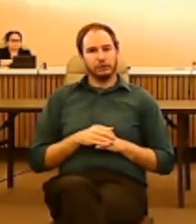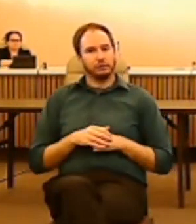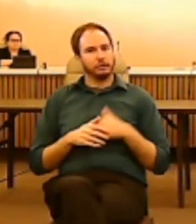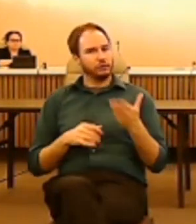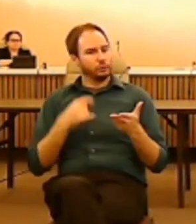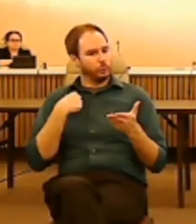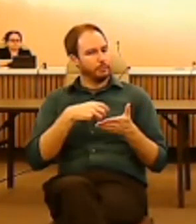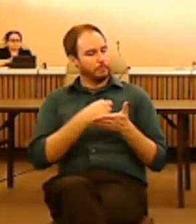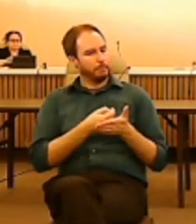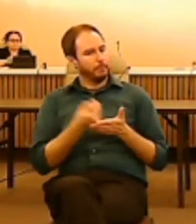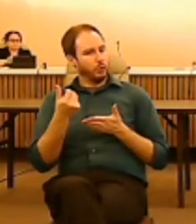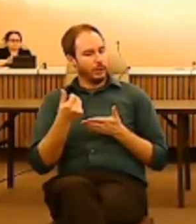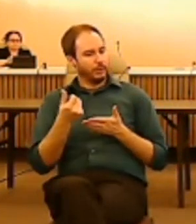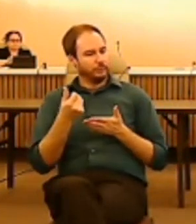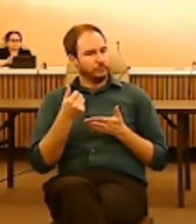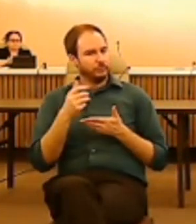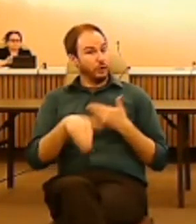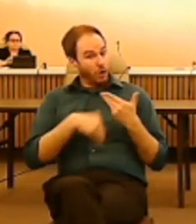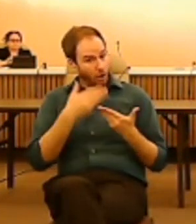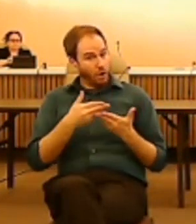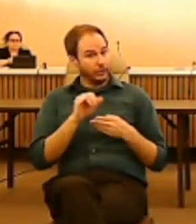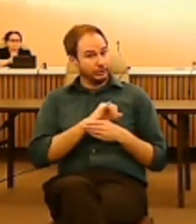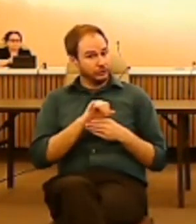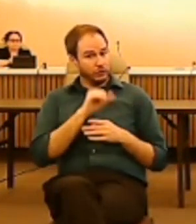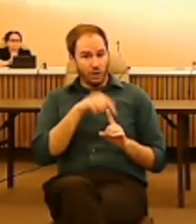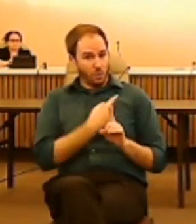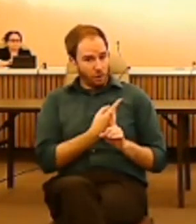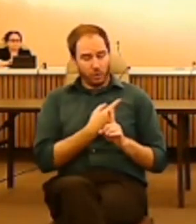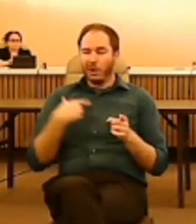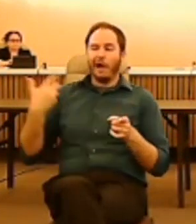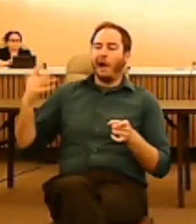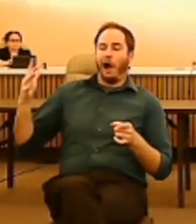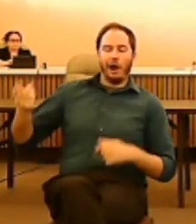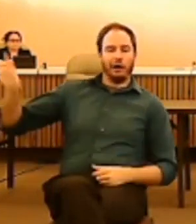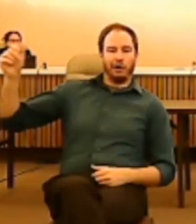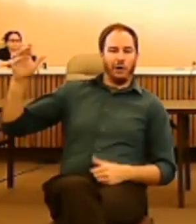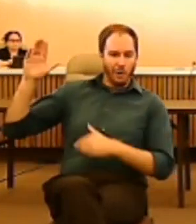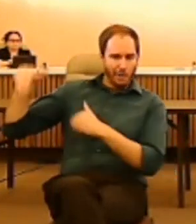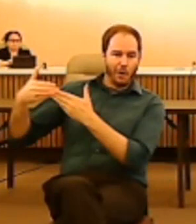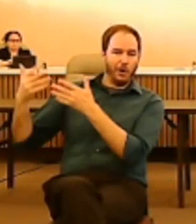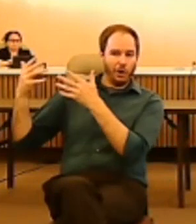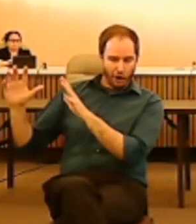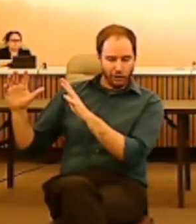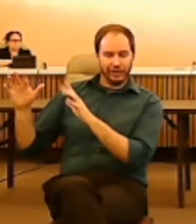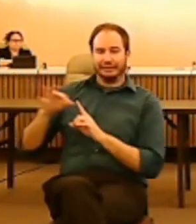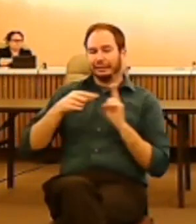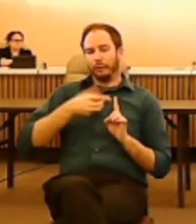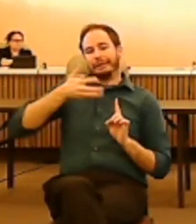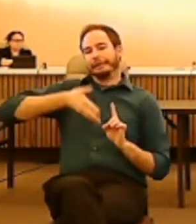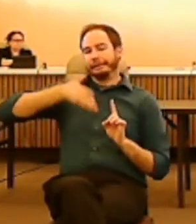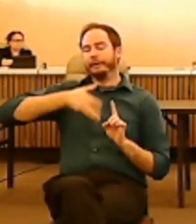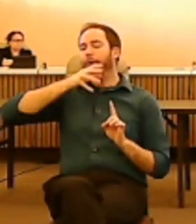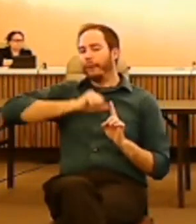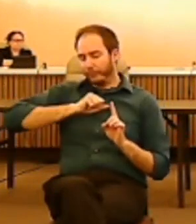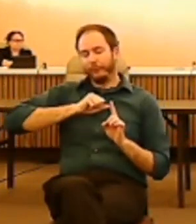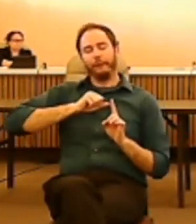of all the industrial though, not just that They've already area, been pulled out of all the other industrial except zones, for this one? except for